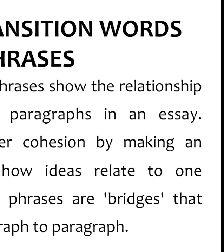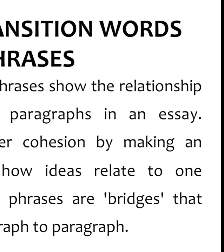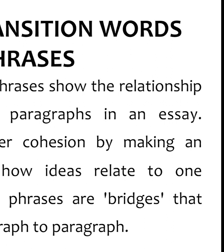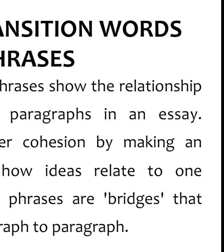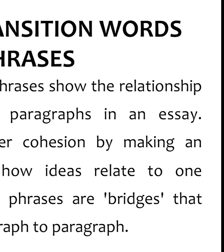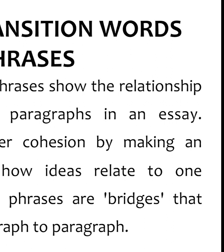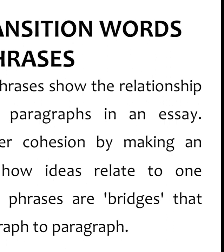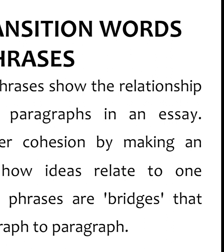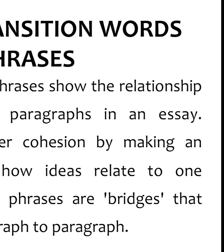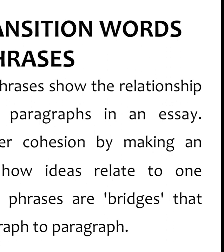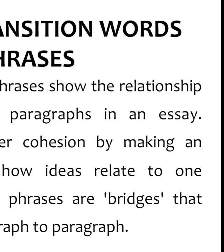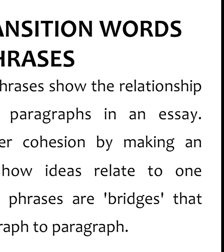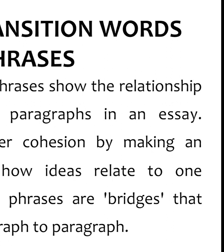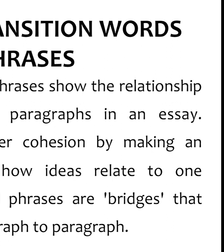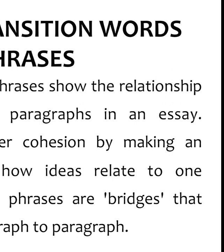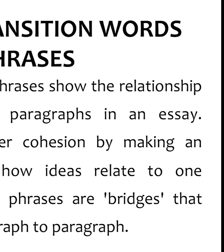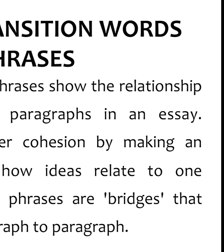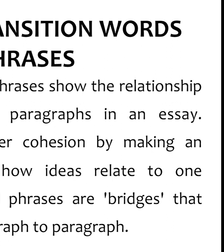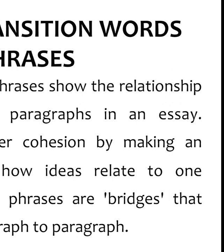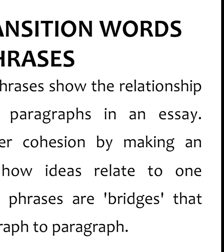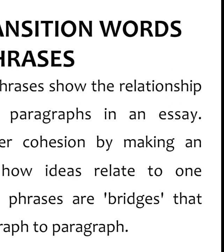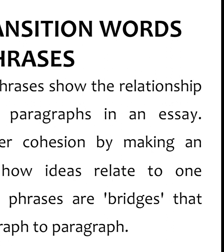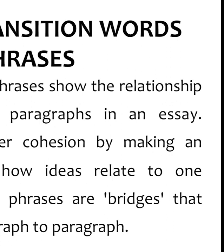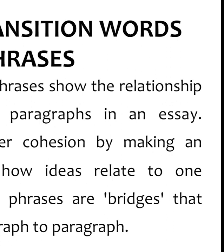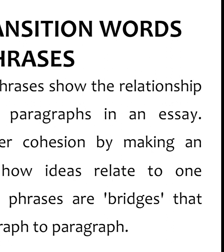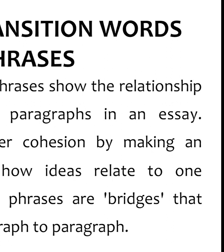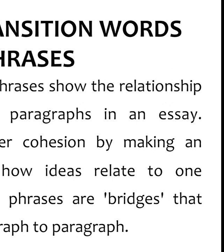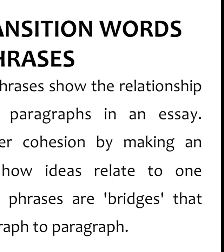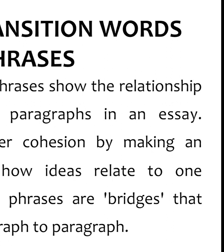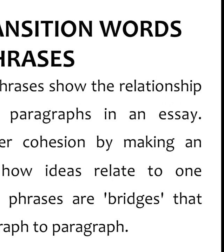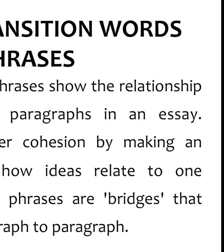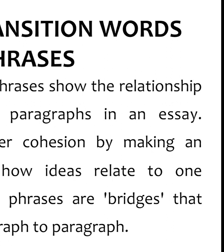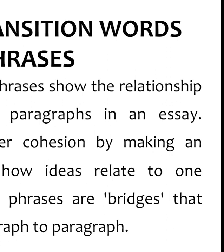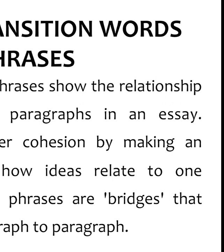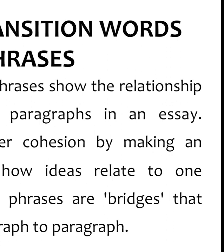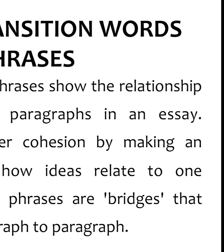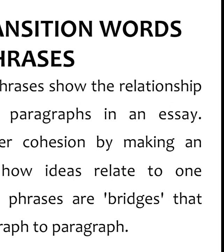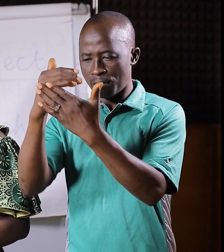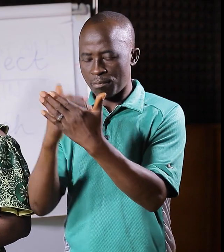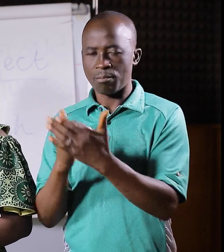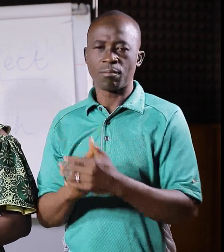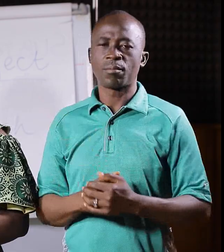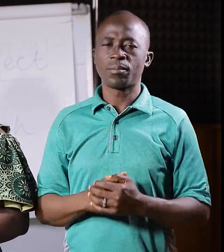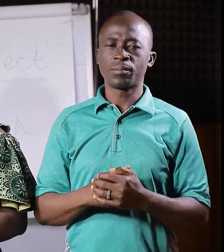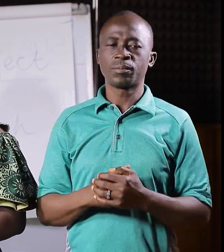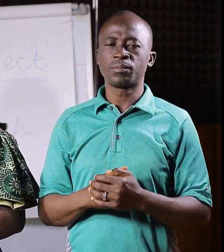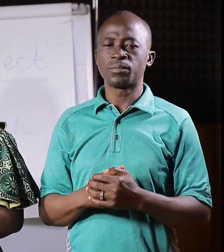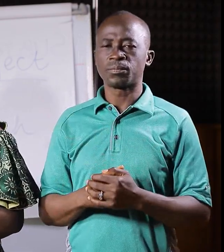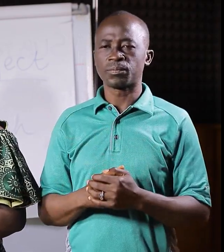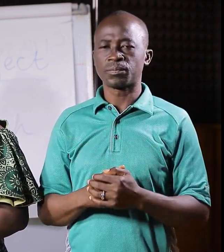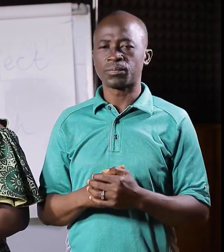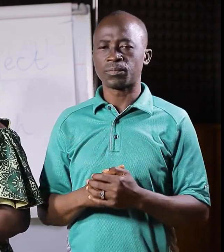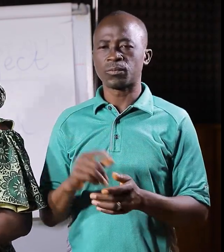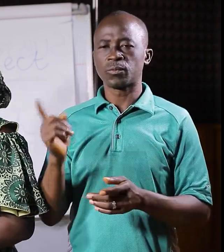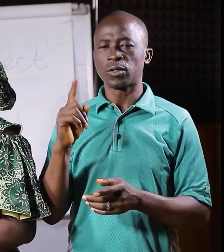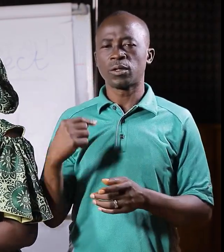words serve as bridges that carry the reader from paragraph to paragraph. Now, when